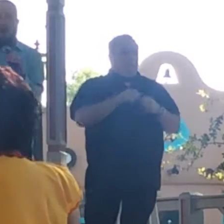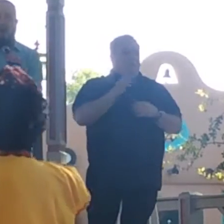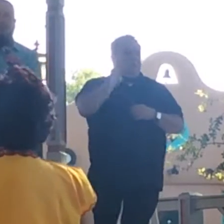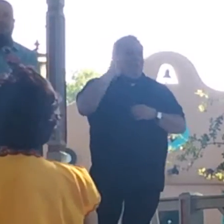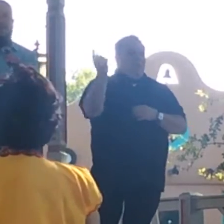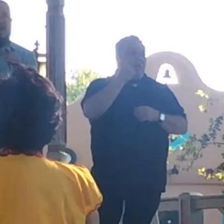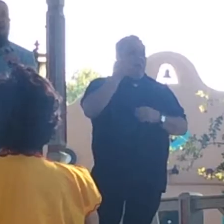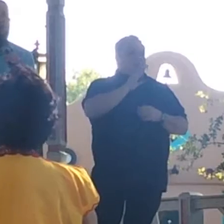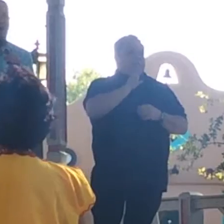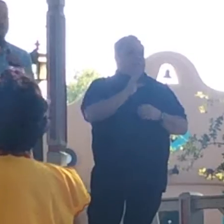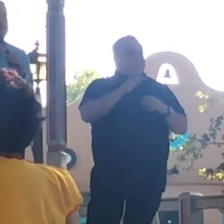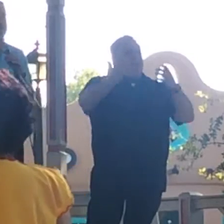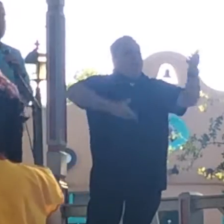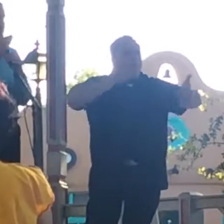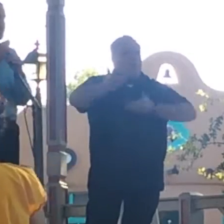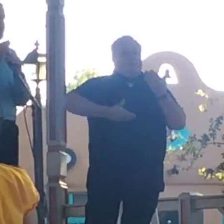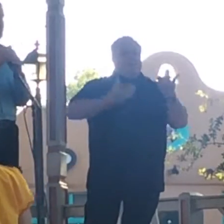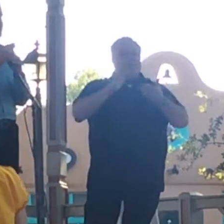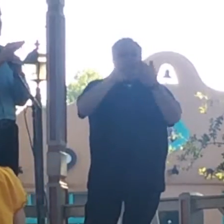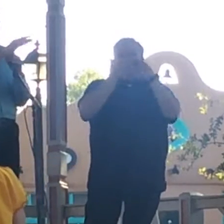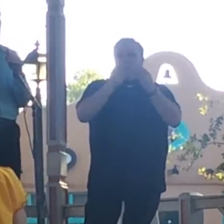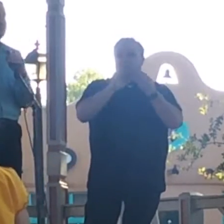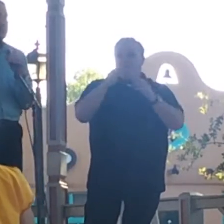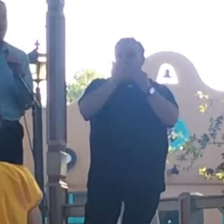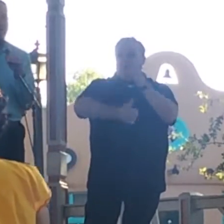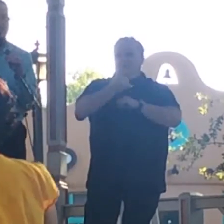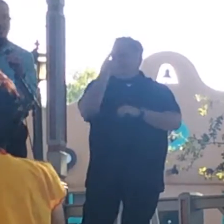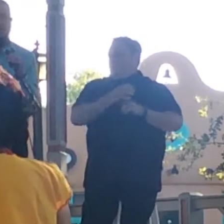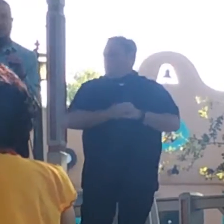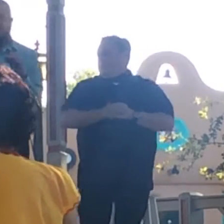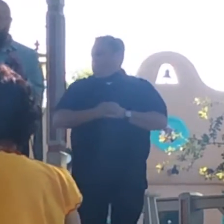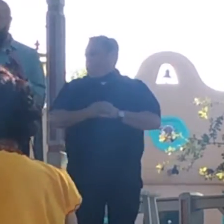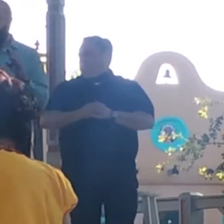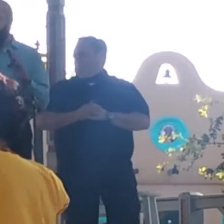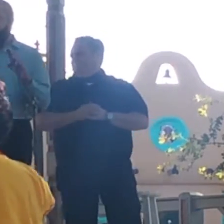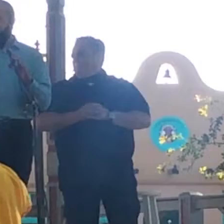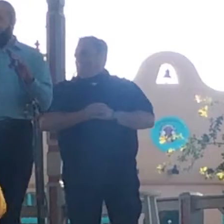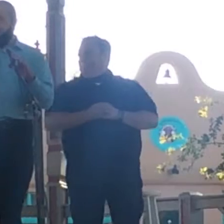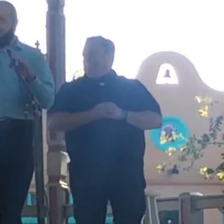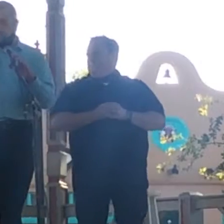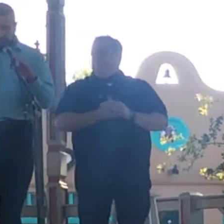it will always be a welcoming community for everybody.